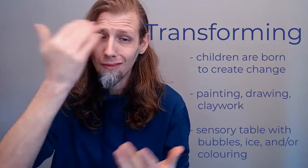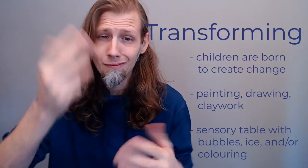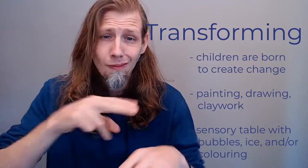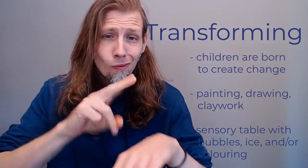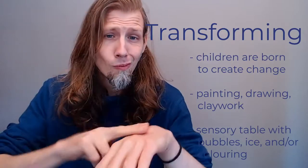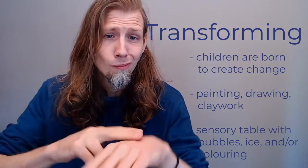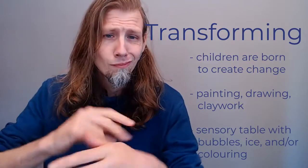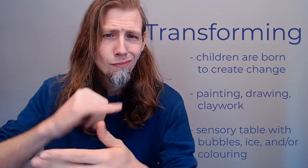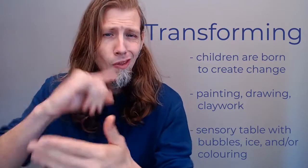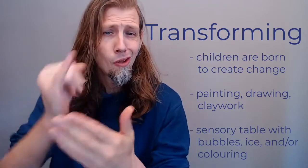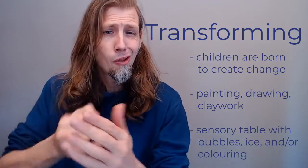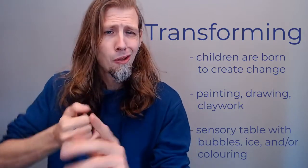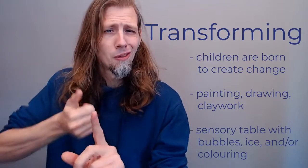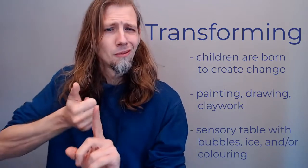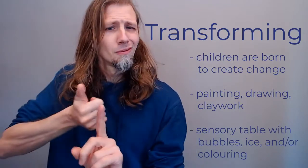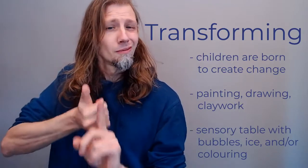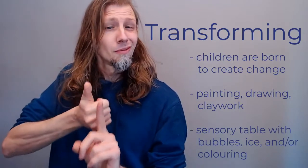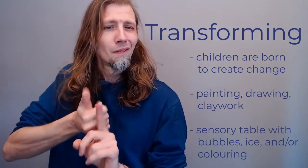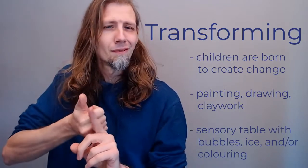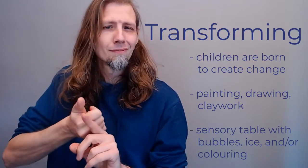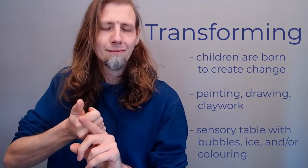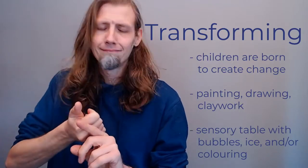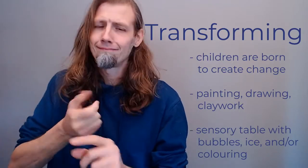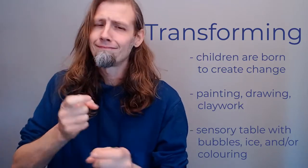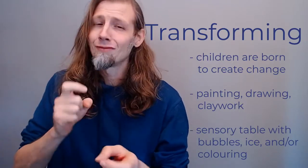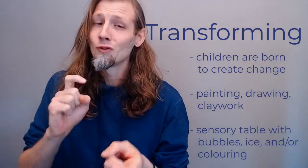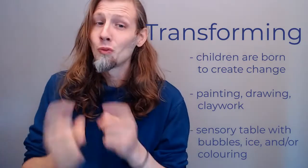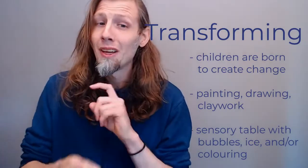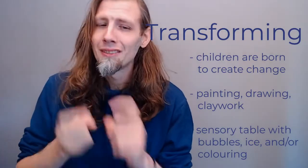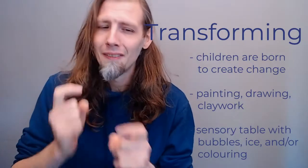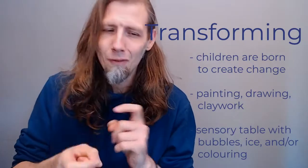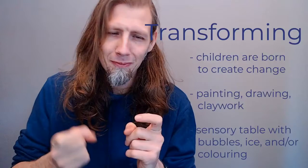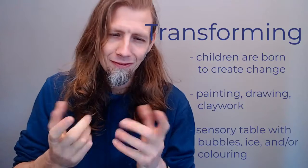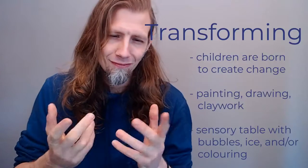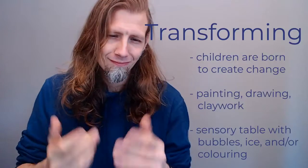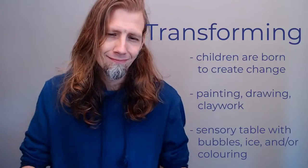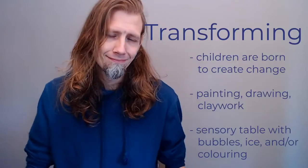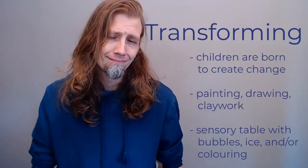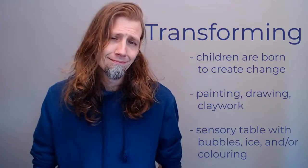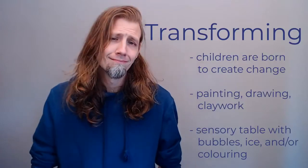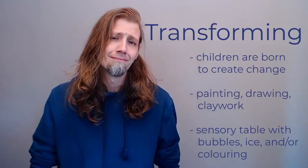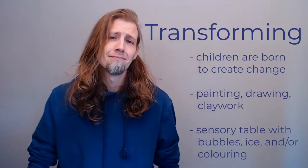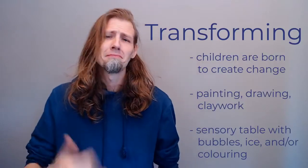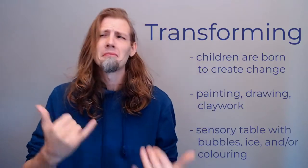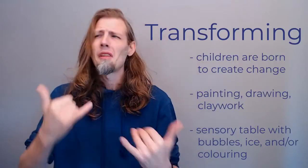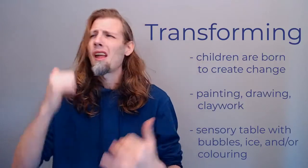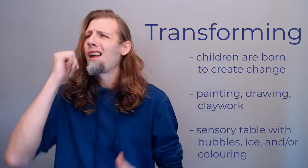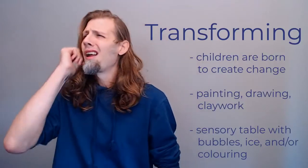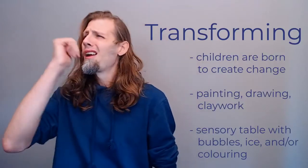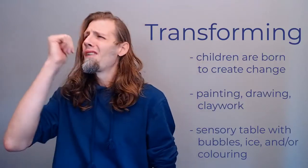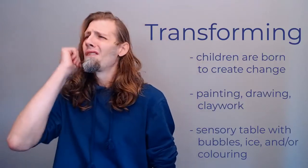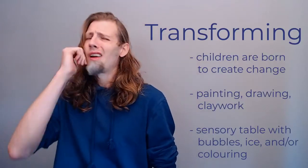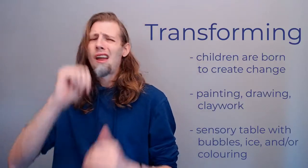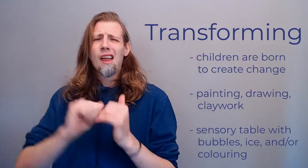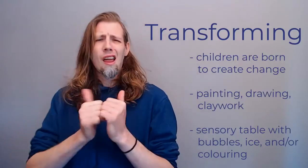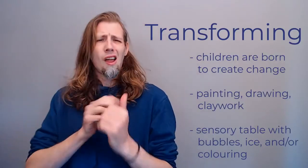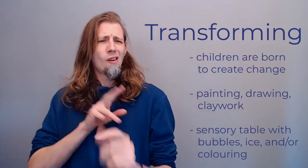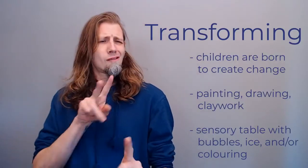change, because of course, art itself is transformative. The transformation schema is used